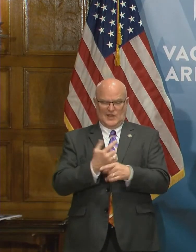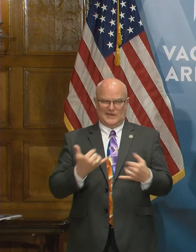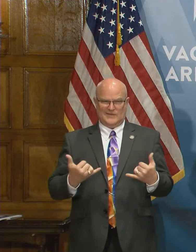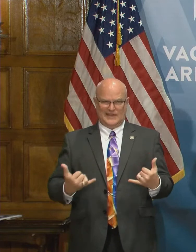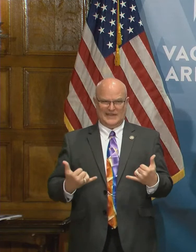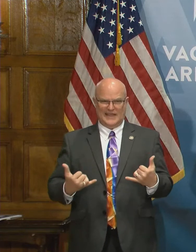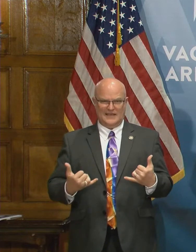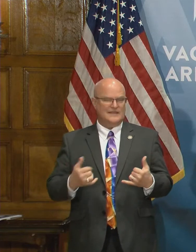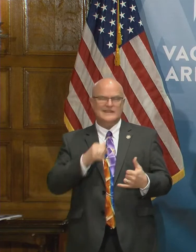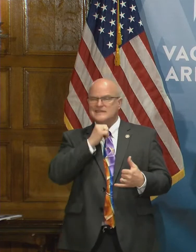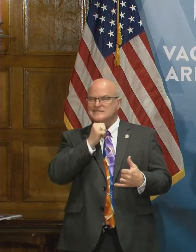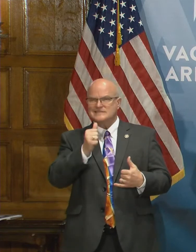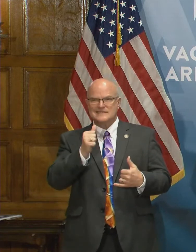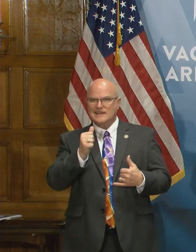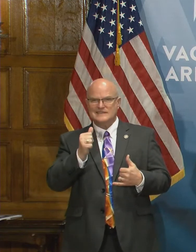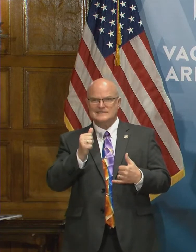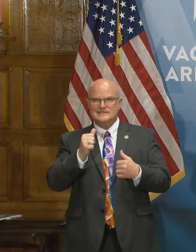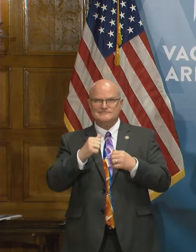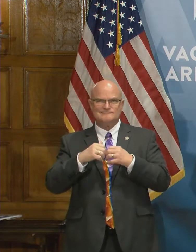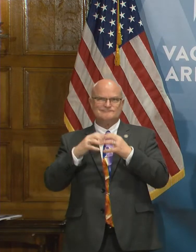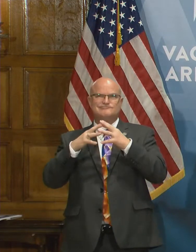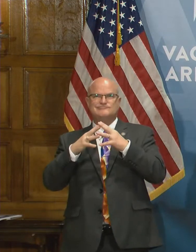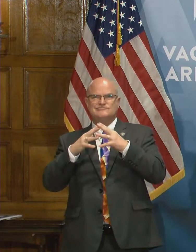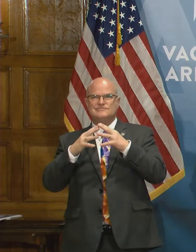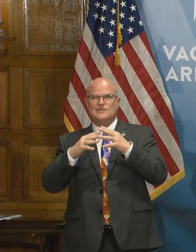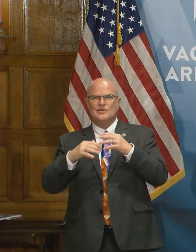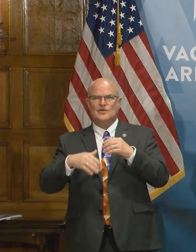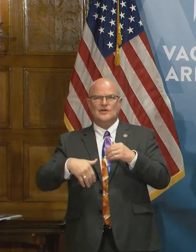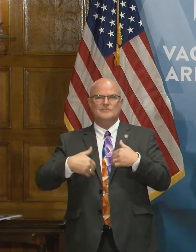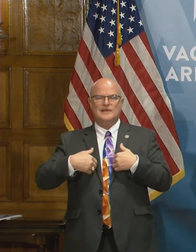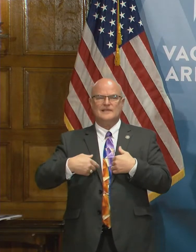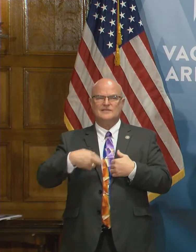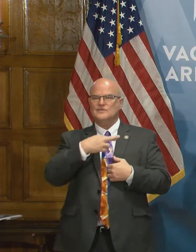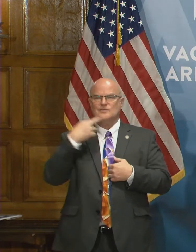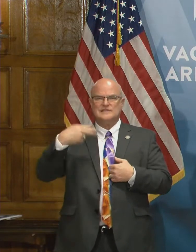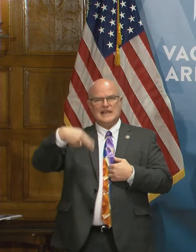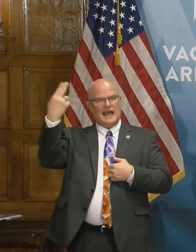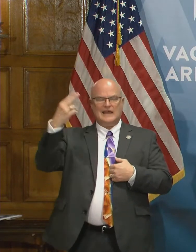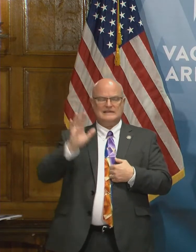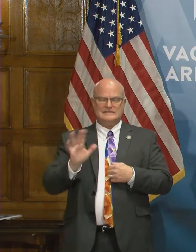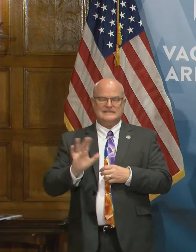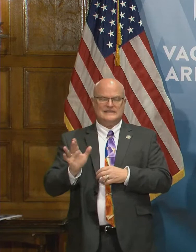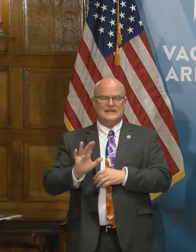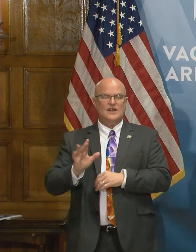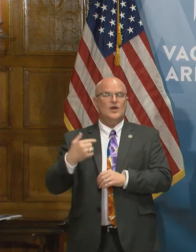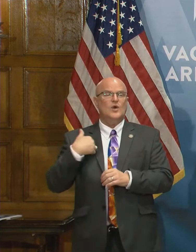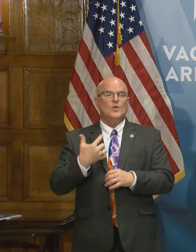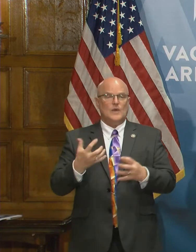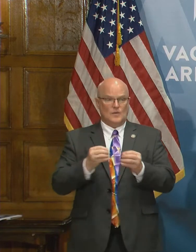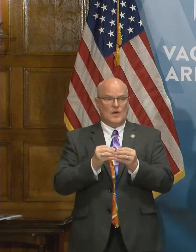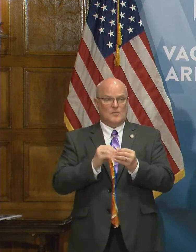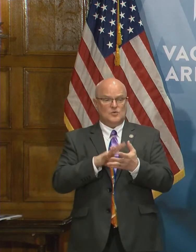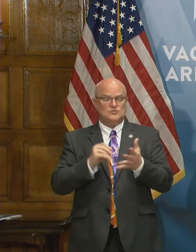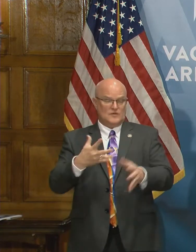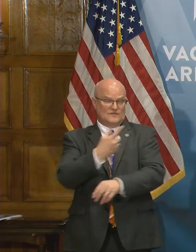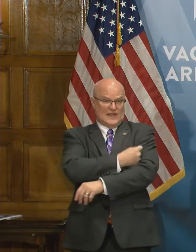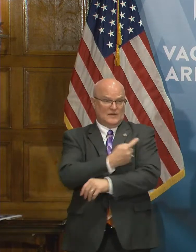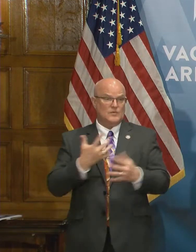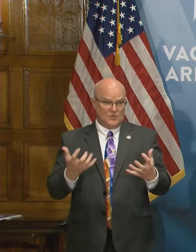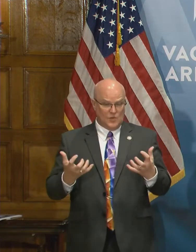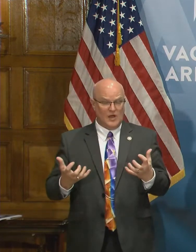that this creates or elevates the risk. Obviously, we want more students to get